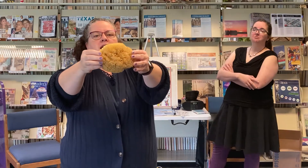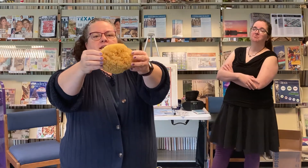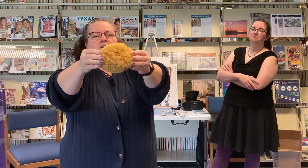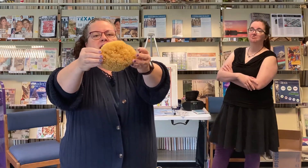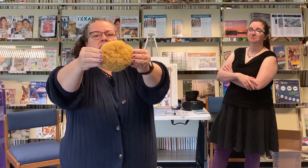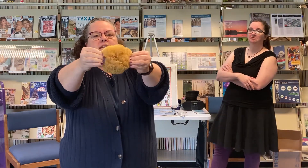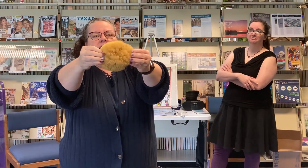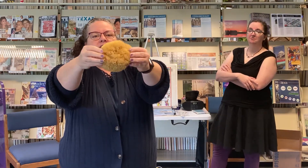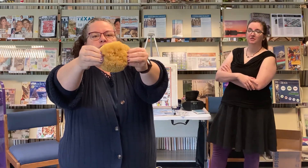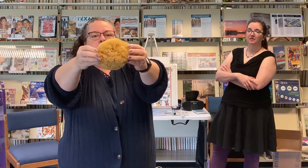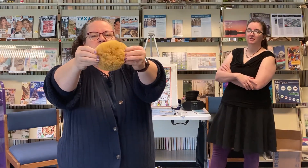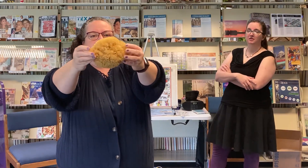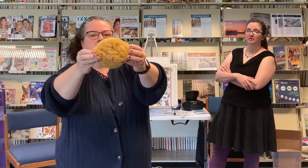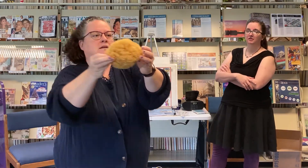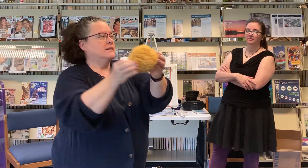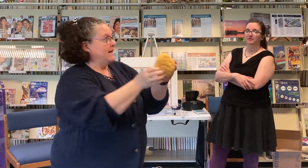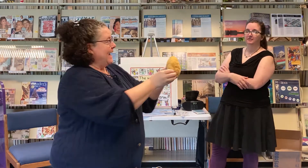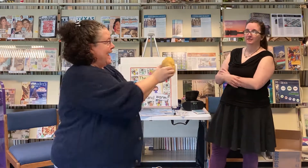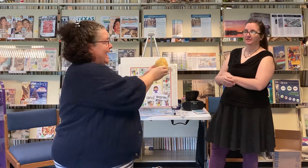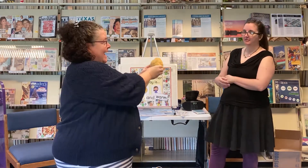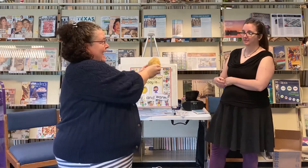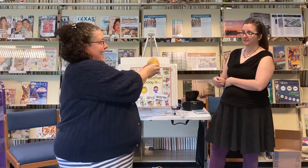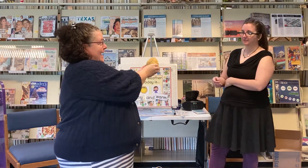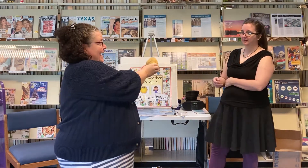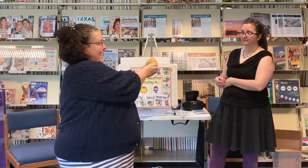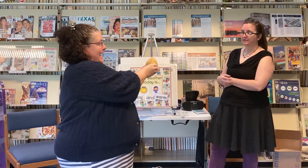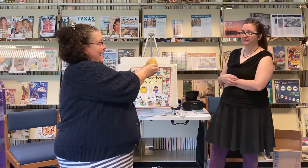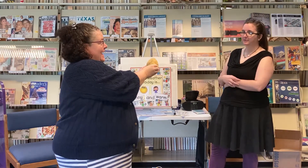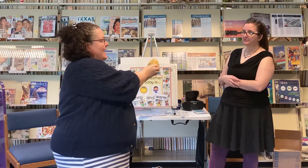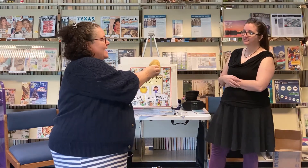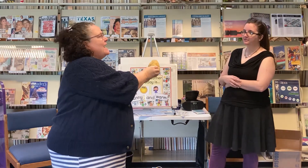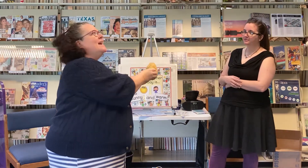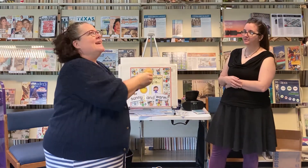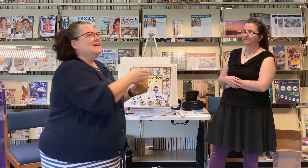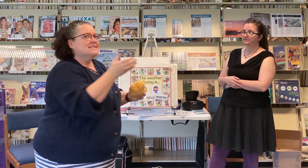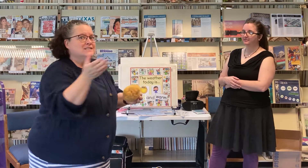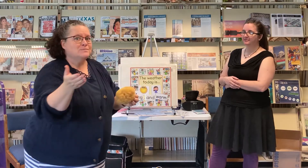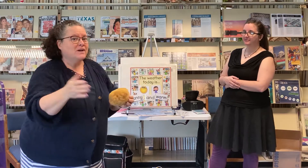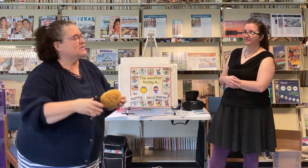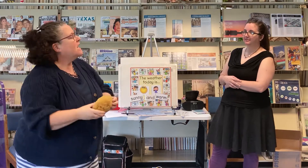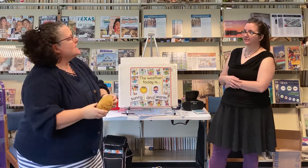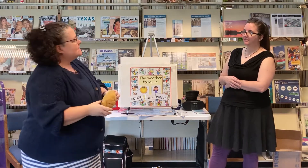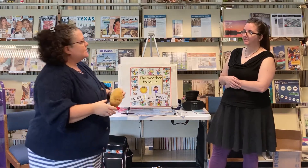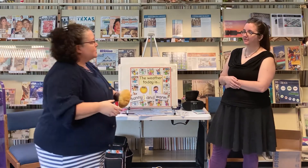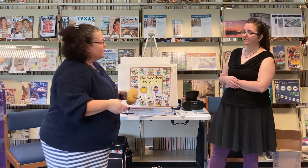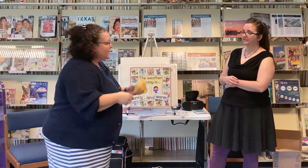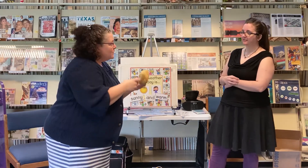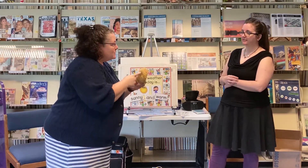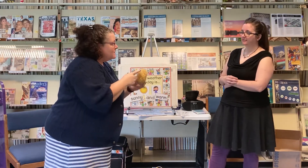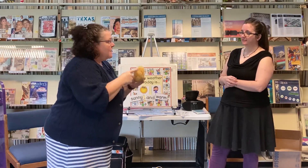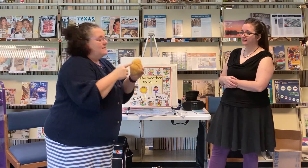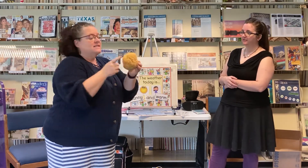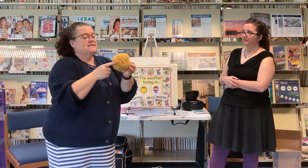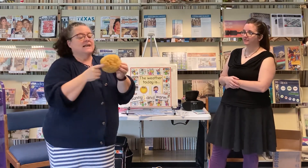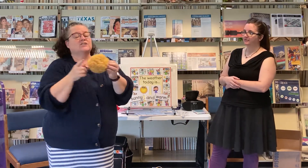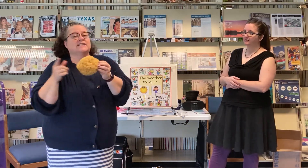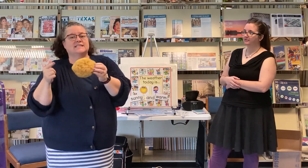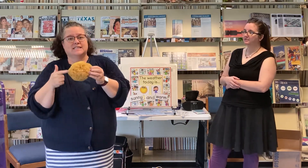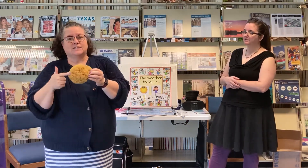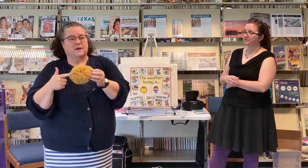Give you a hint. It's squishy. Oh, is that a sponge? It is a sponge. Did you know this is actually a sea